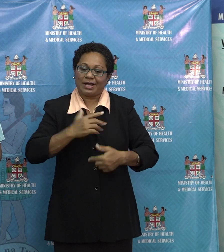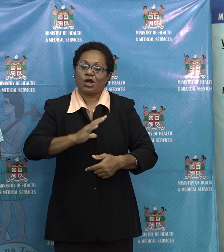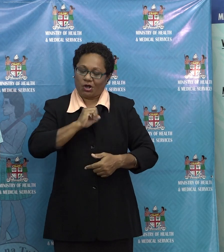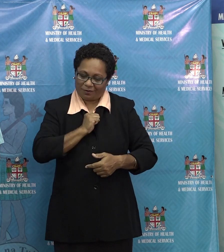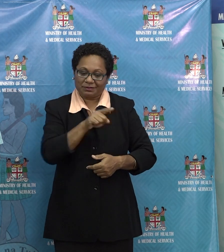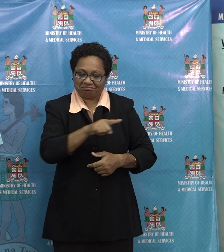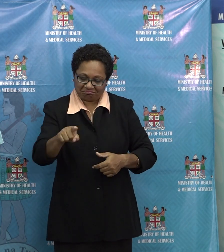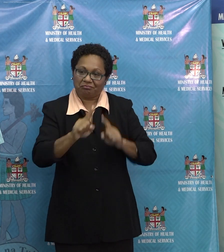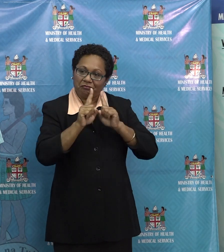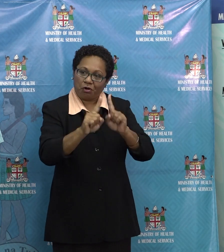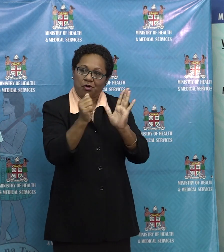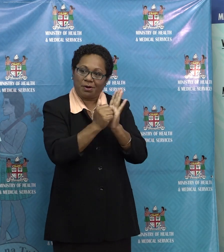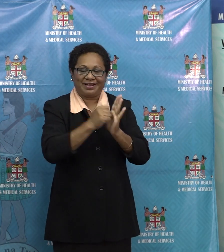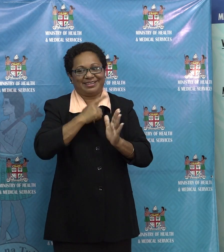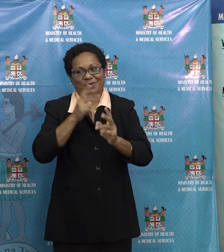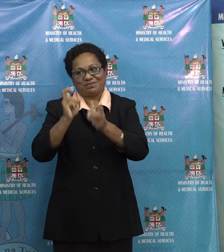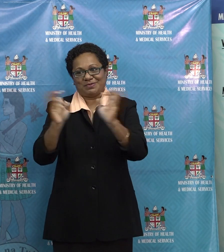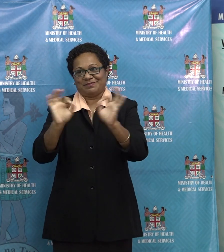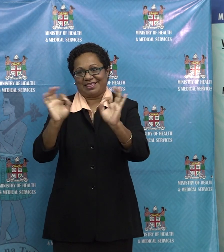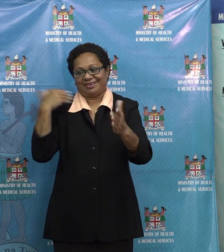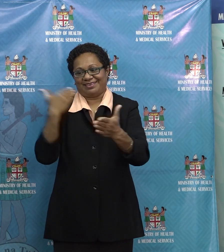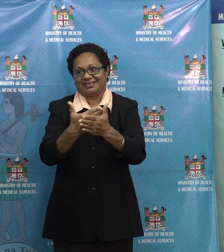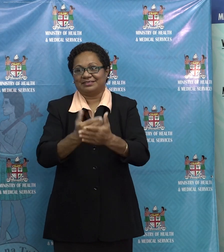we set in place.